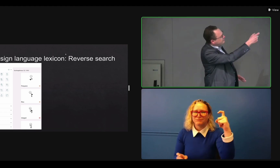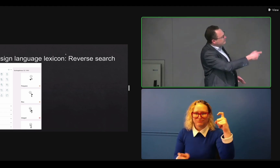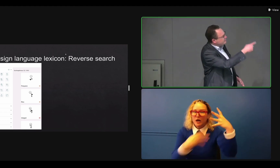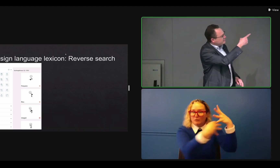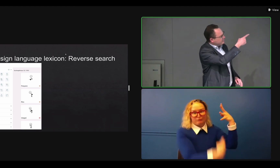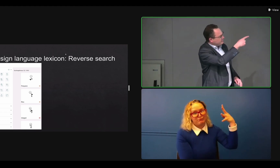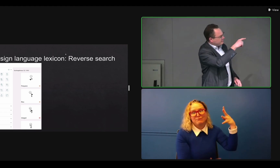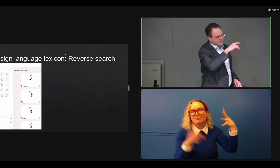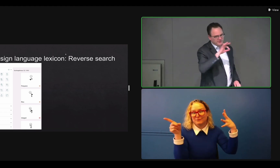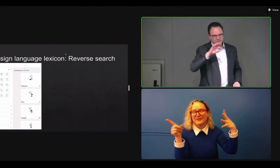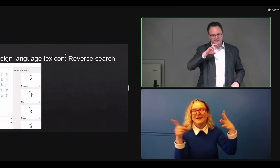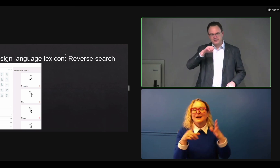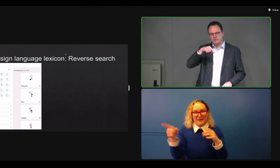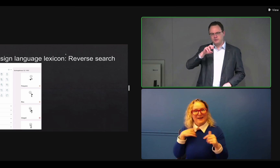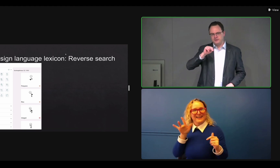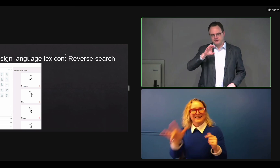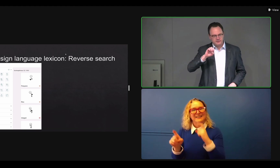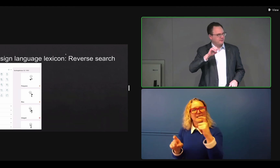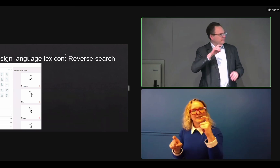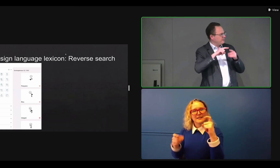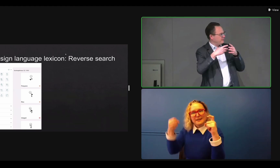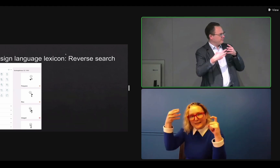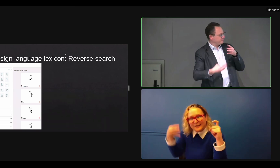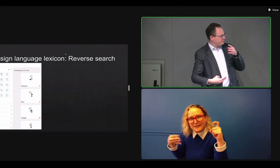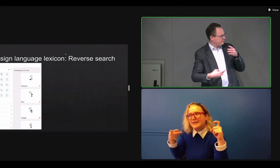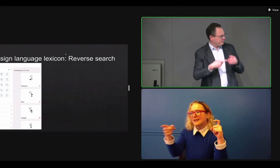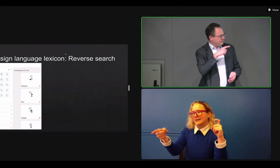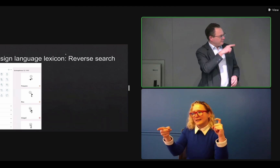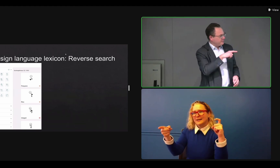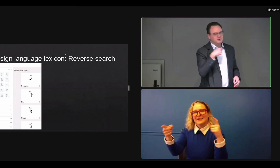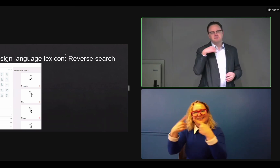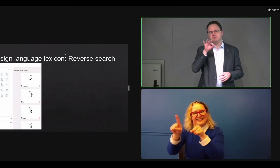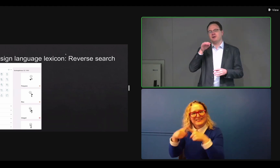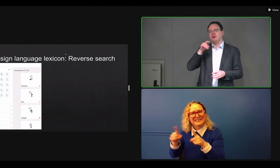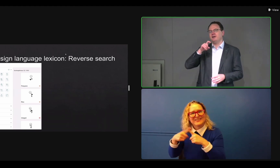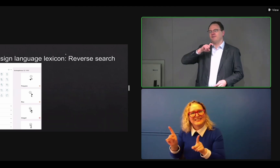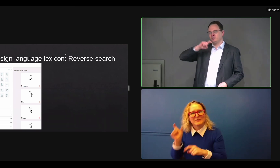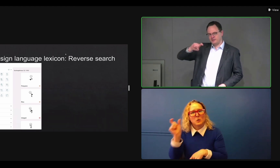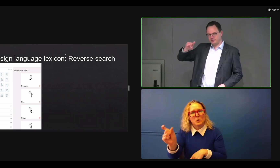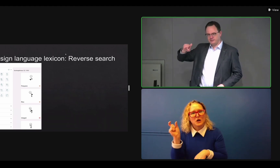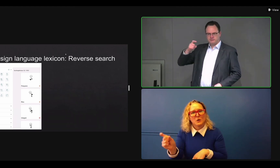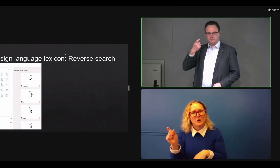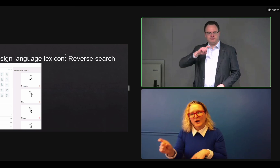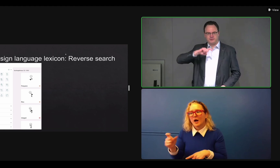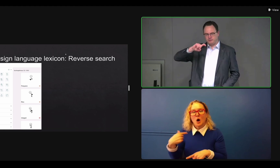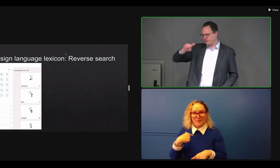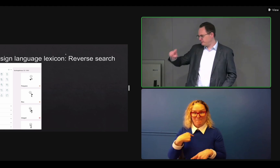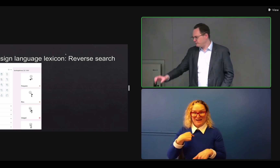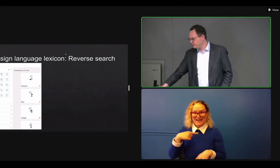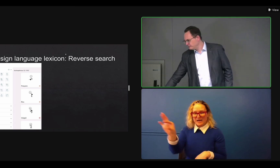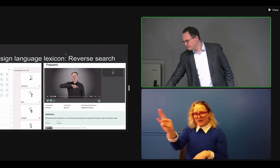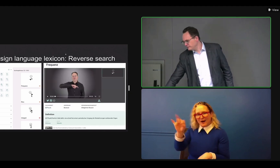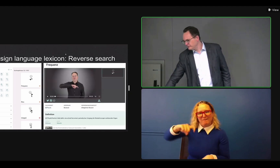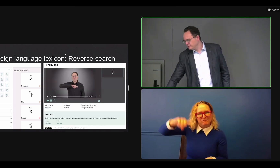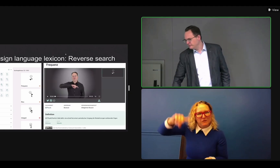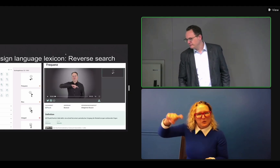hand shape or the bent index finger, then you can find, for example, several signs that use that bent index finger and